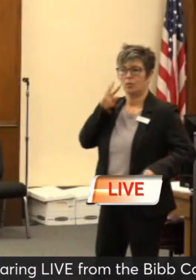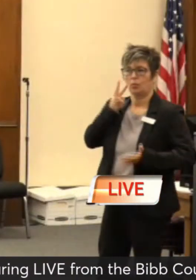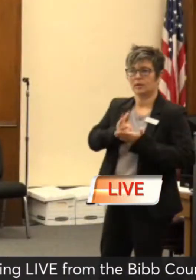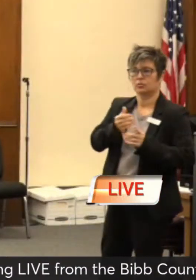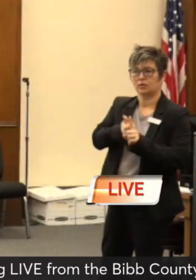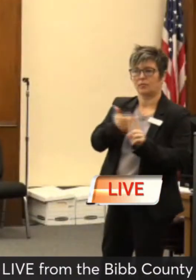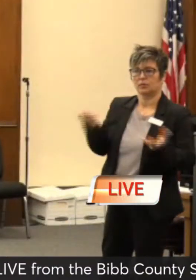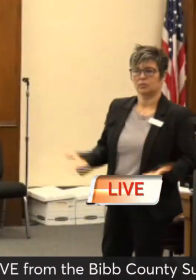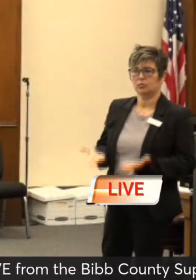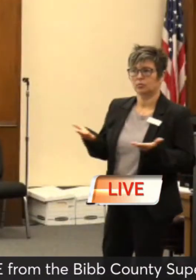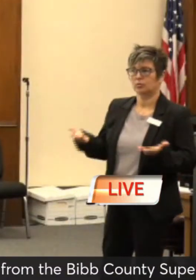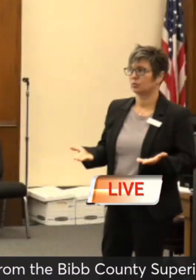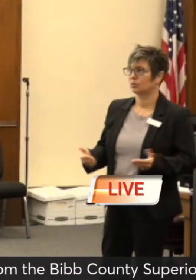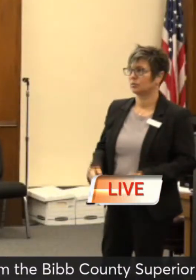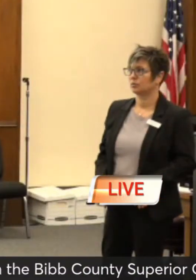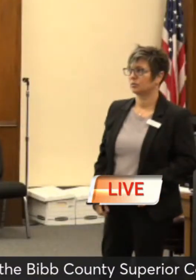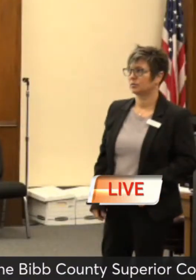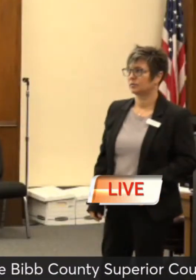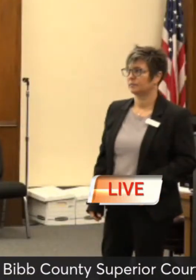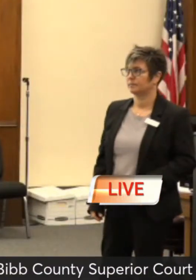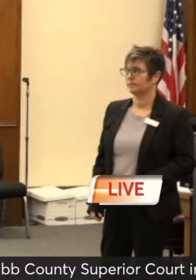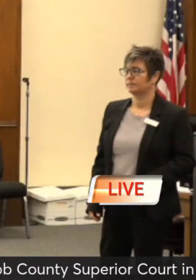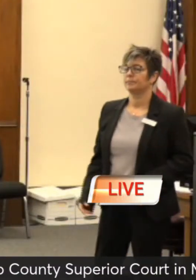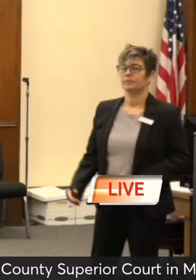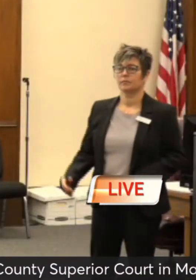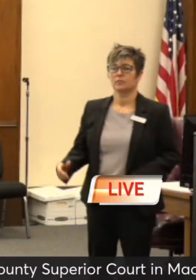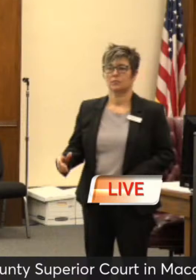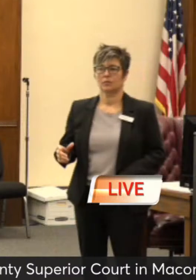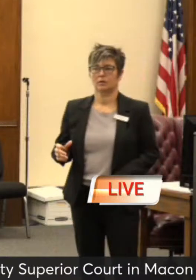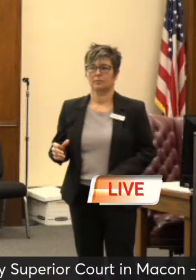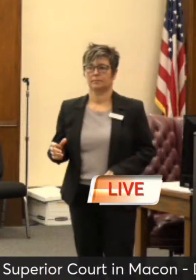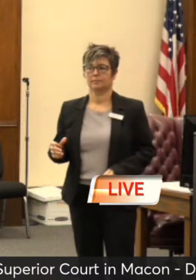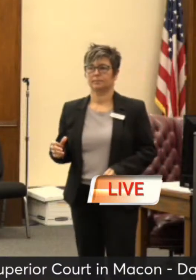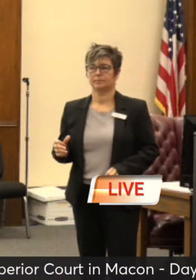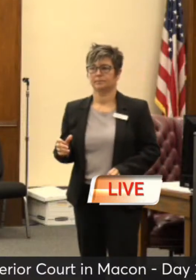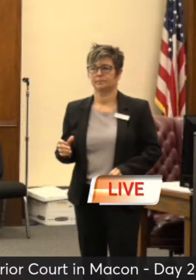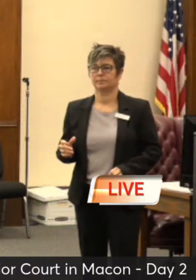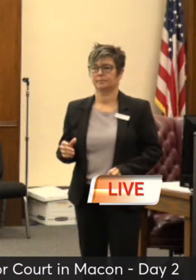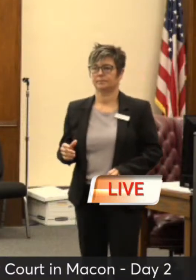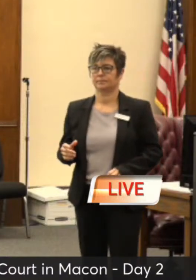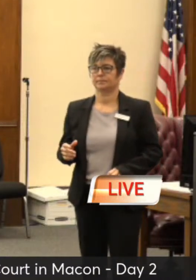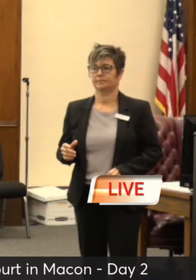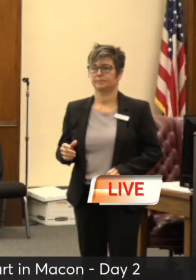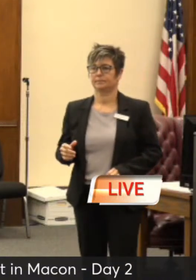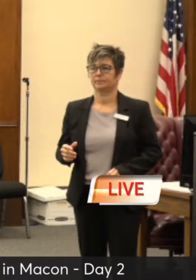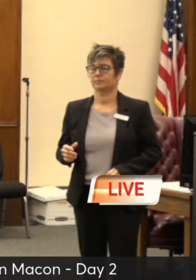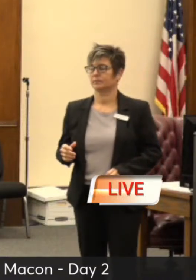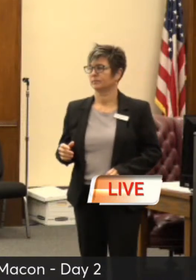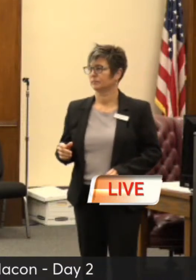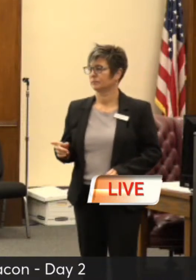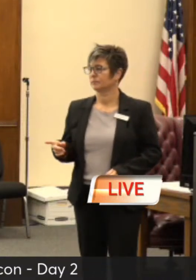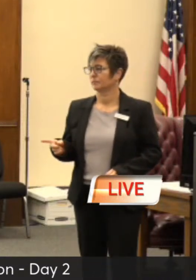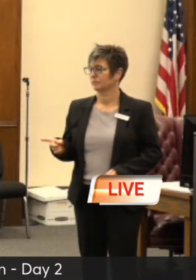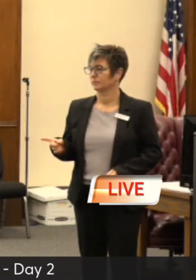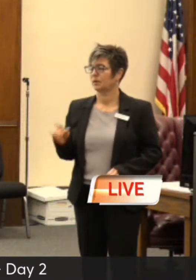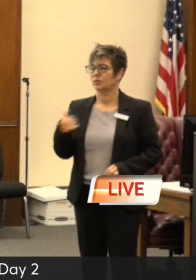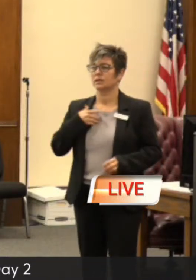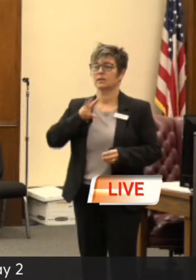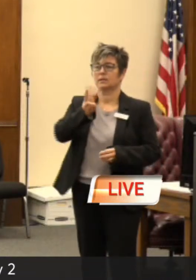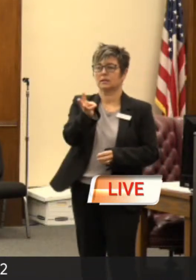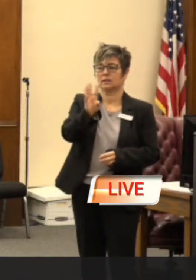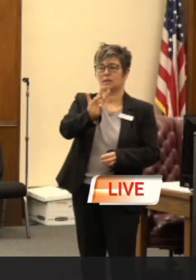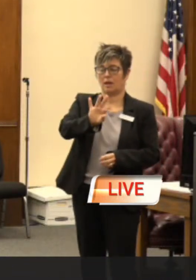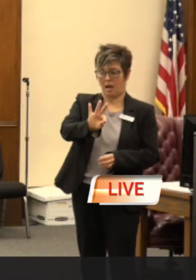But if the court is agreeable, we would like to submit a post-hearing brief on the admissibility of Exhibits 69, 70,